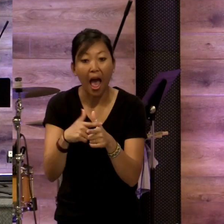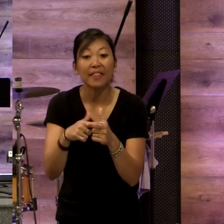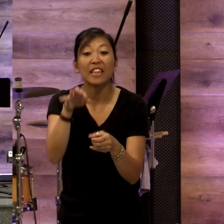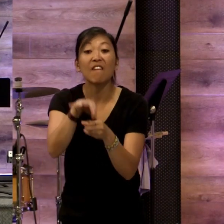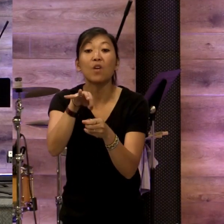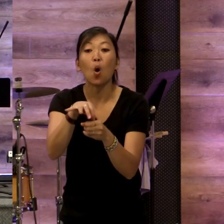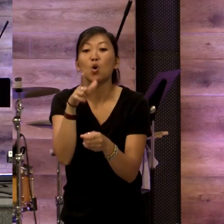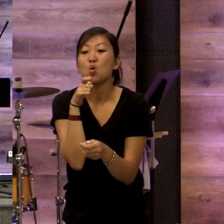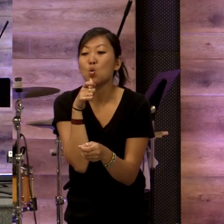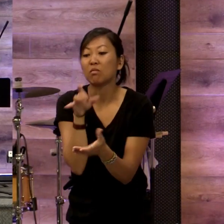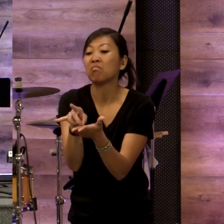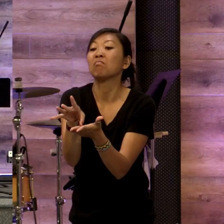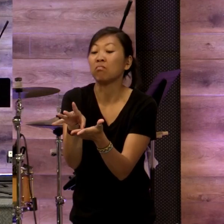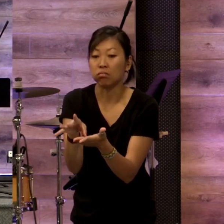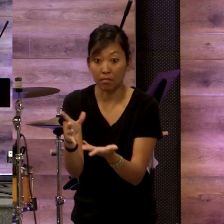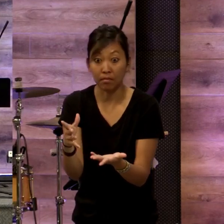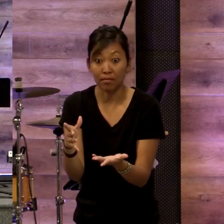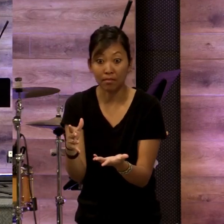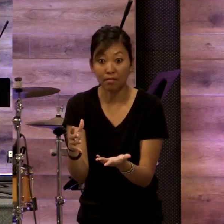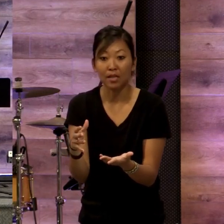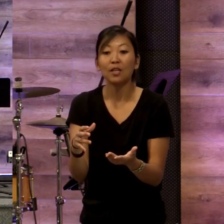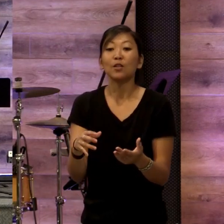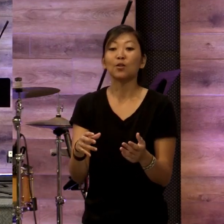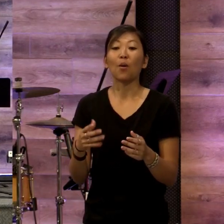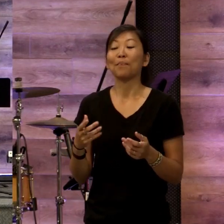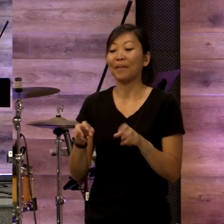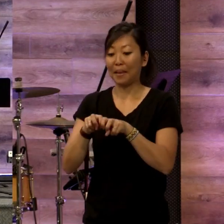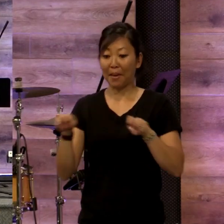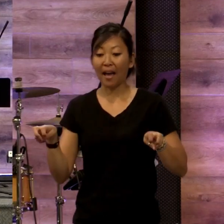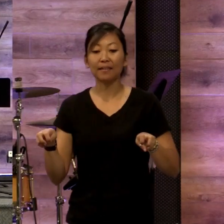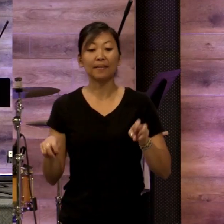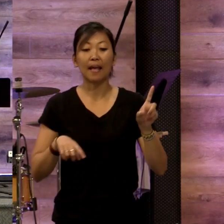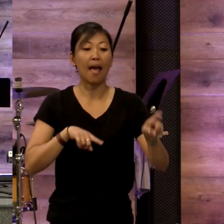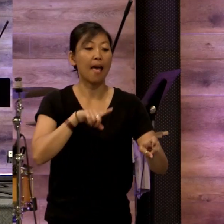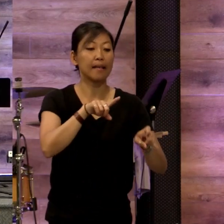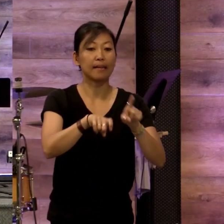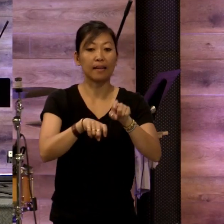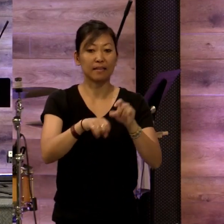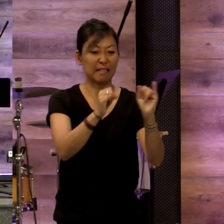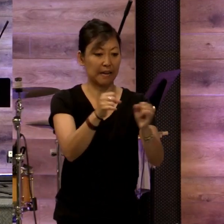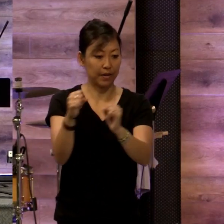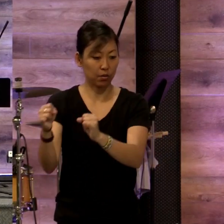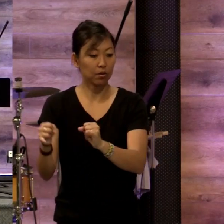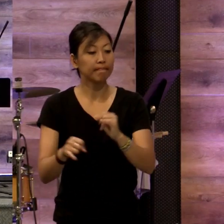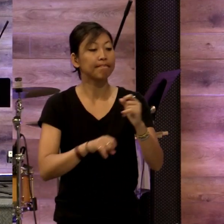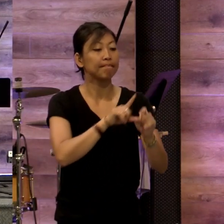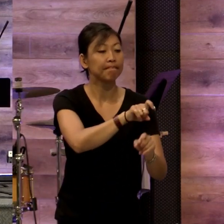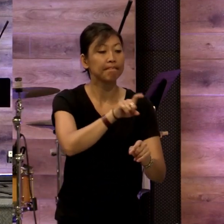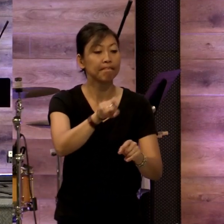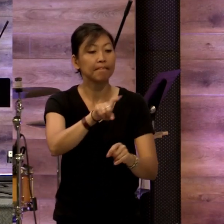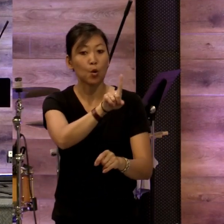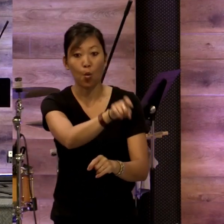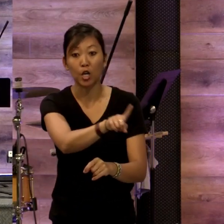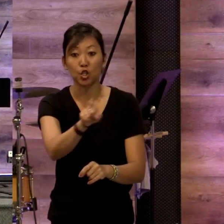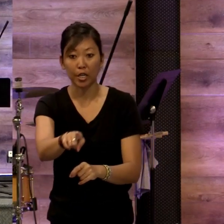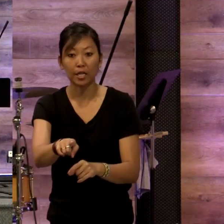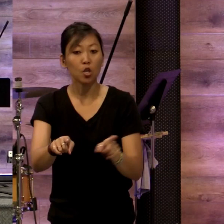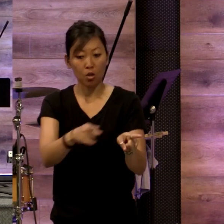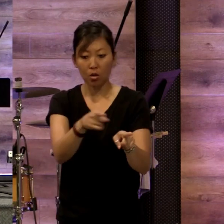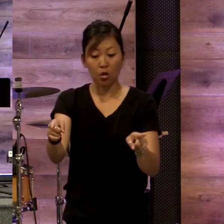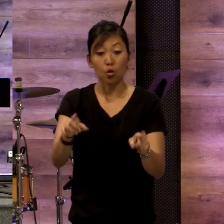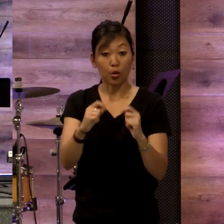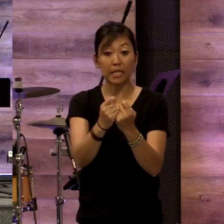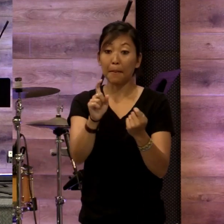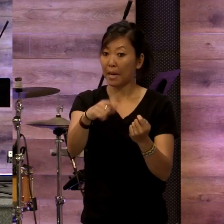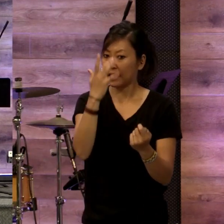off, okay? So the panelists will go around, and they'll ask each of these people a question, and you want to have smart people on your